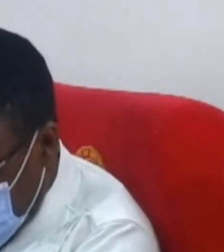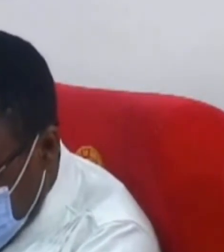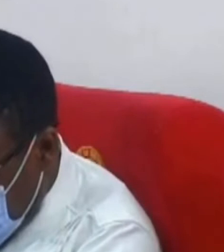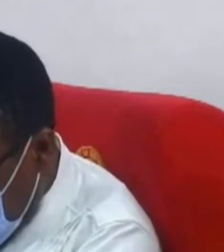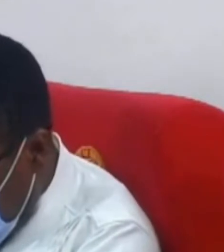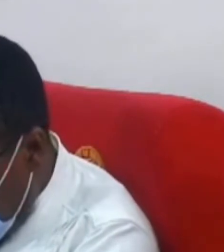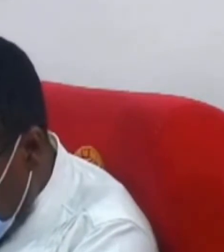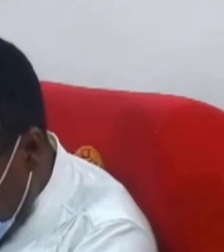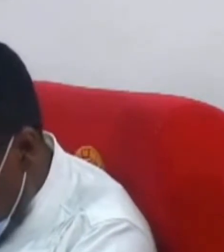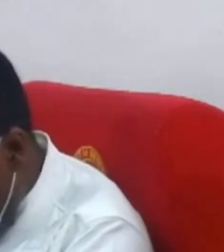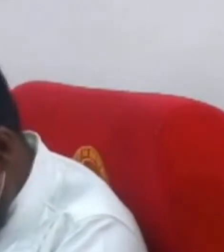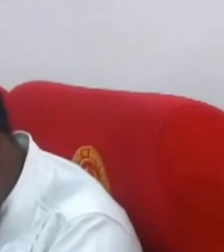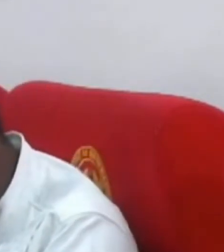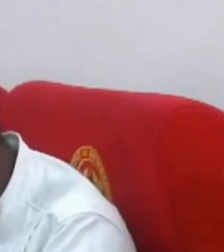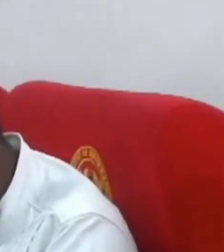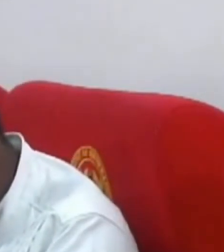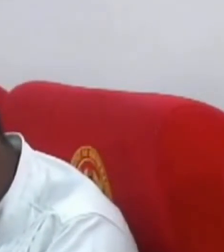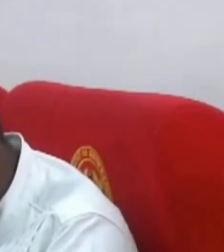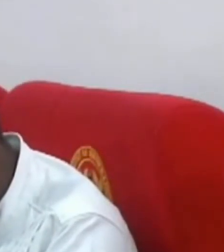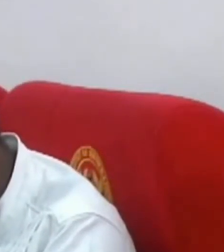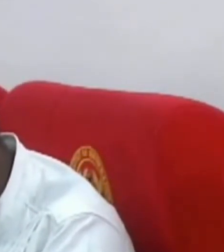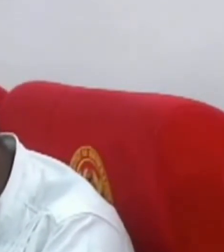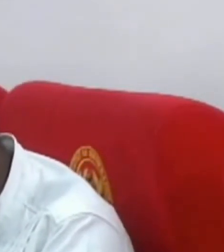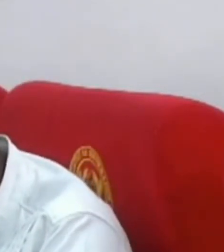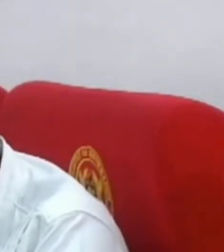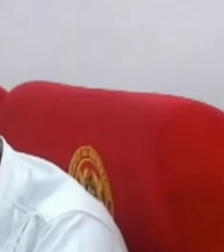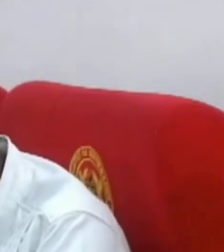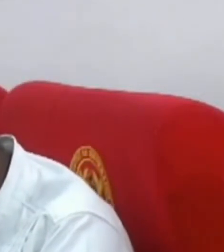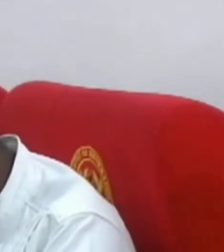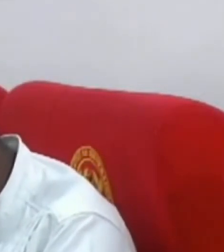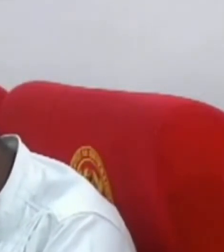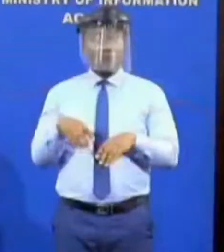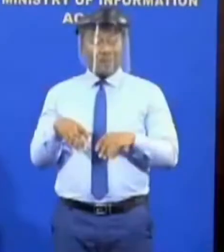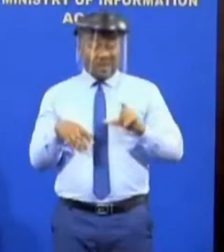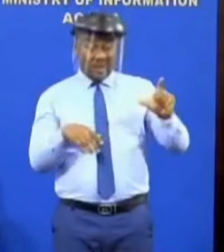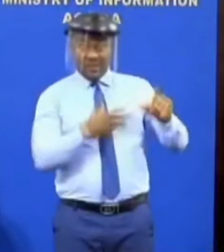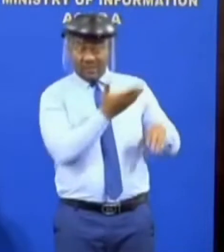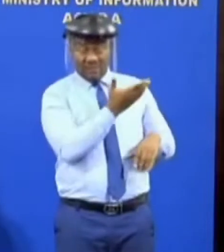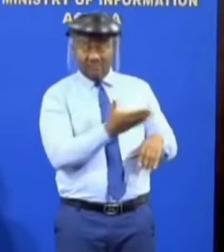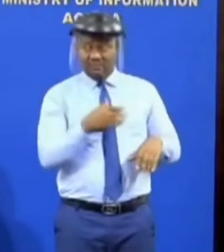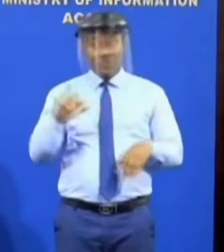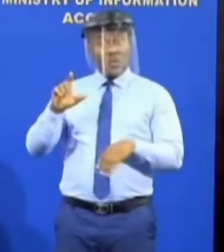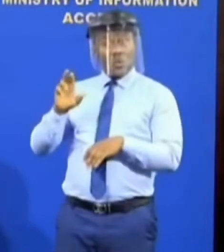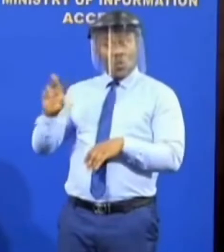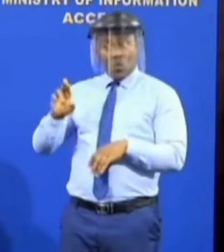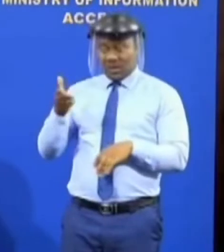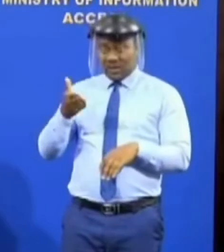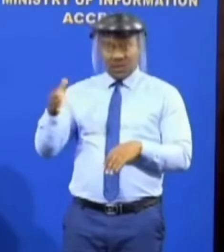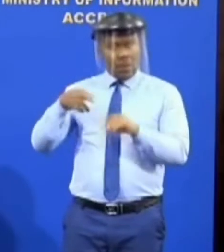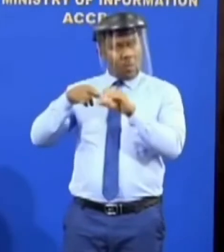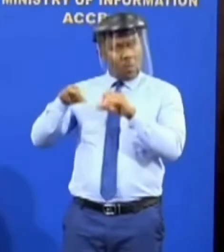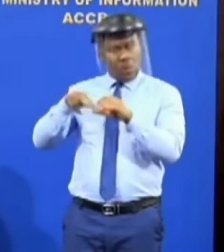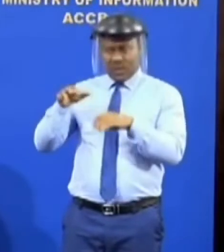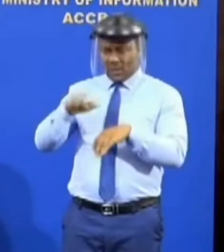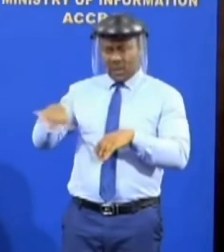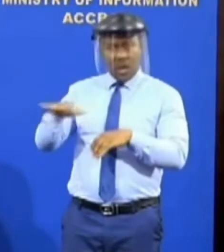I've mentioned already. And the map on the right is giving you the regions, the active